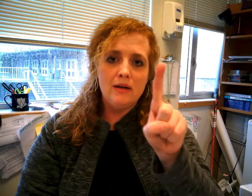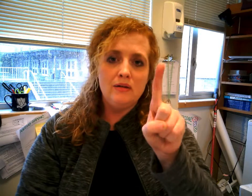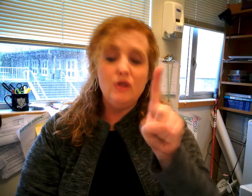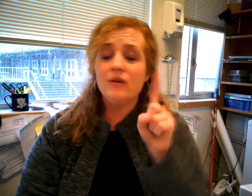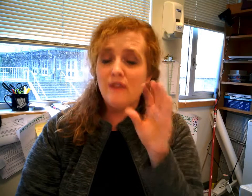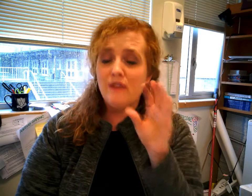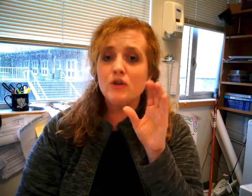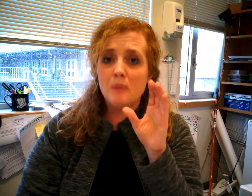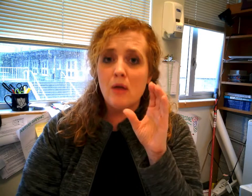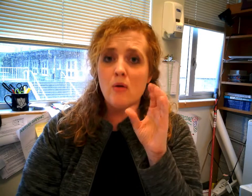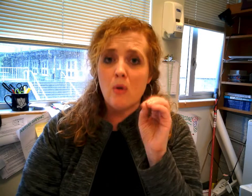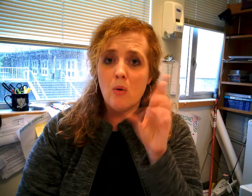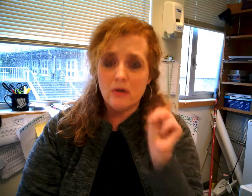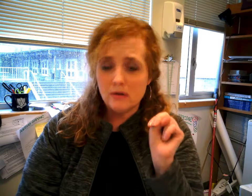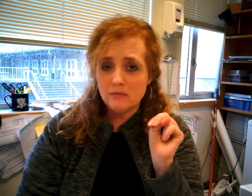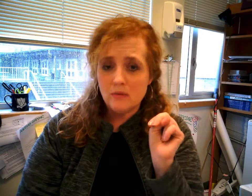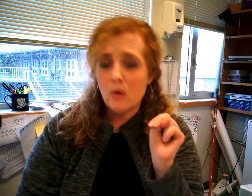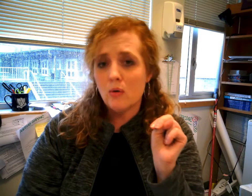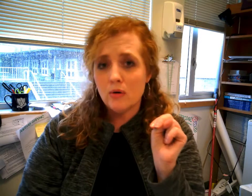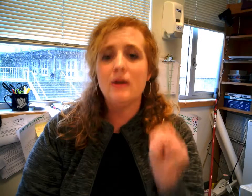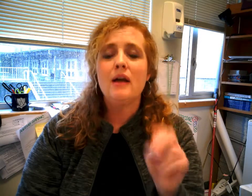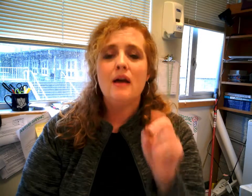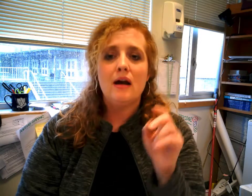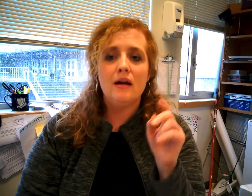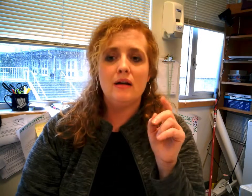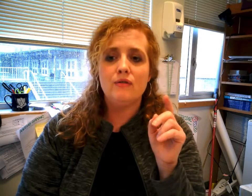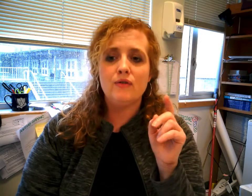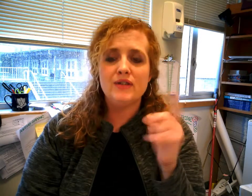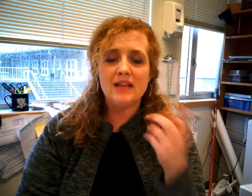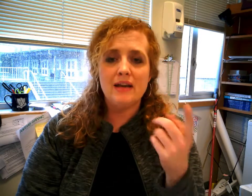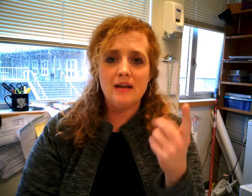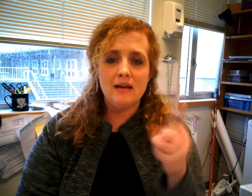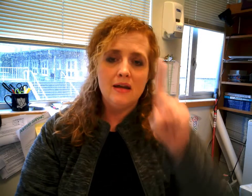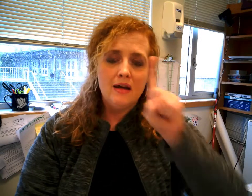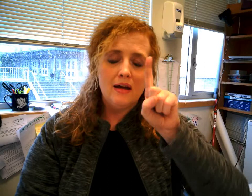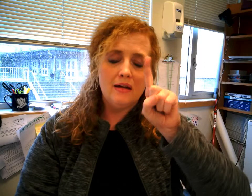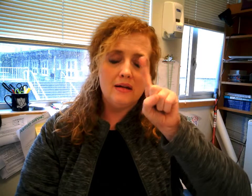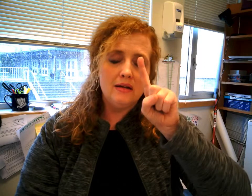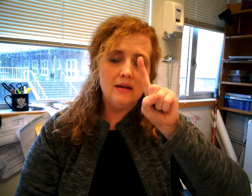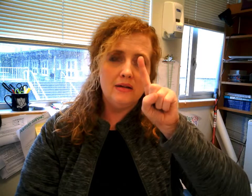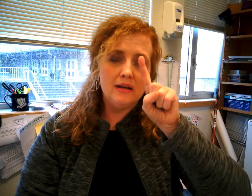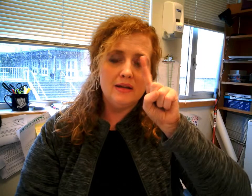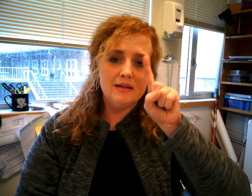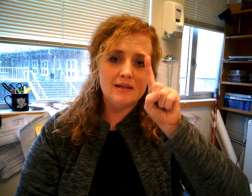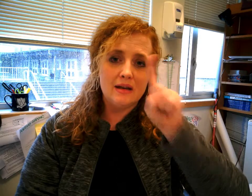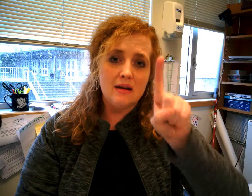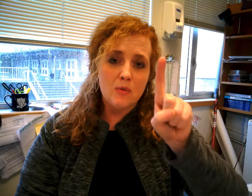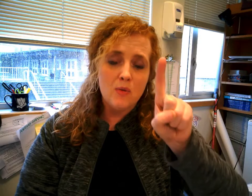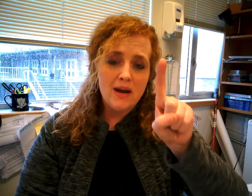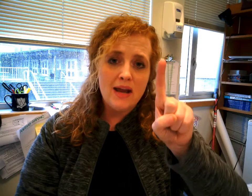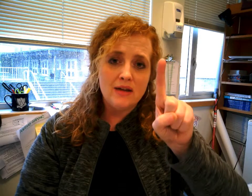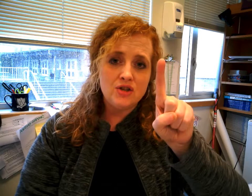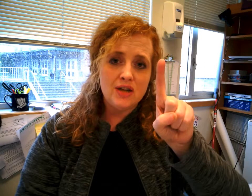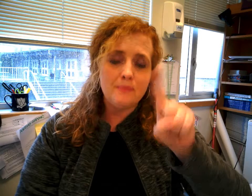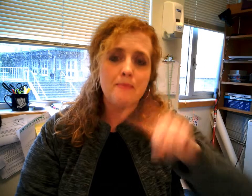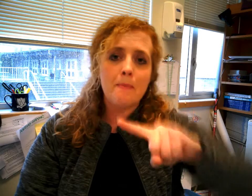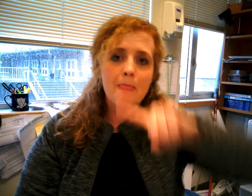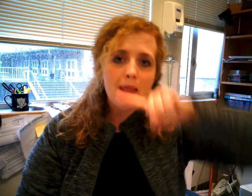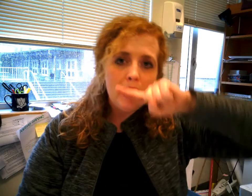You can finger spell corn, or for signing, it is a number 1 hand shape, and you're